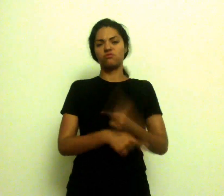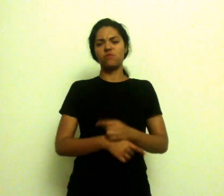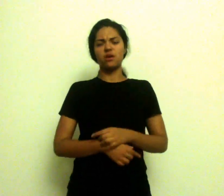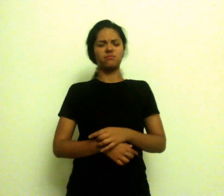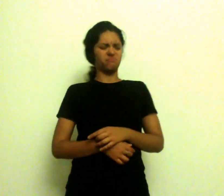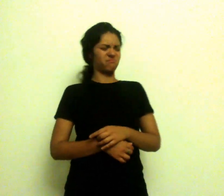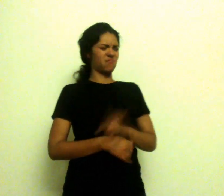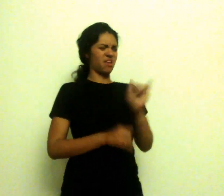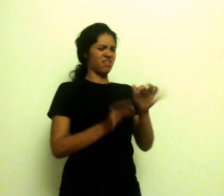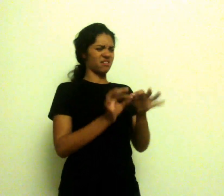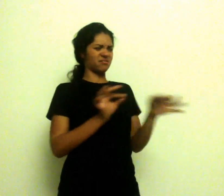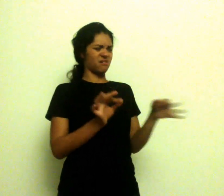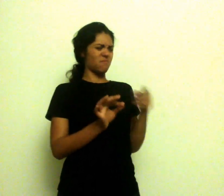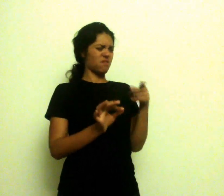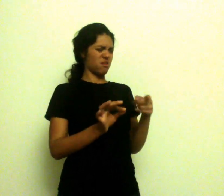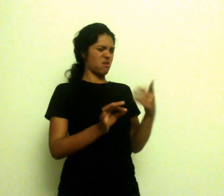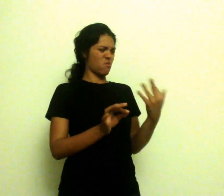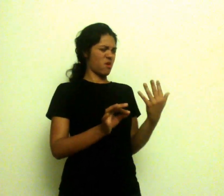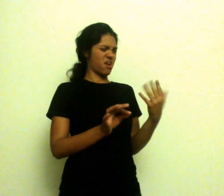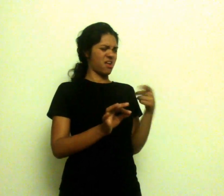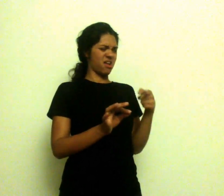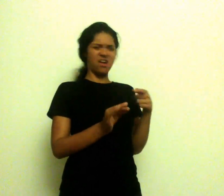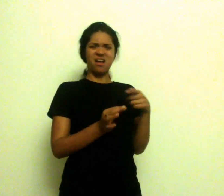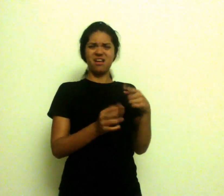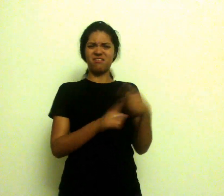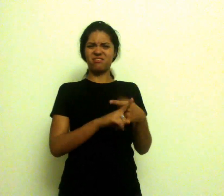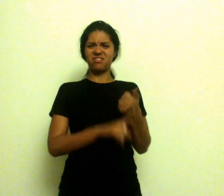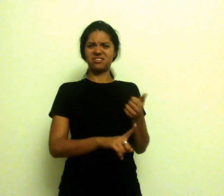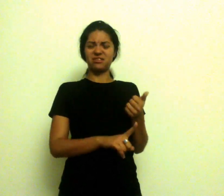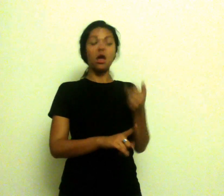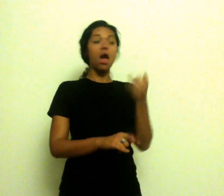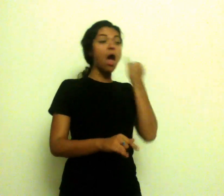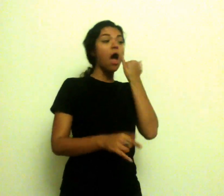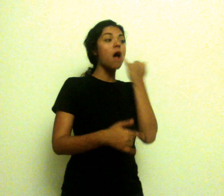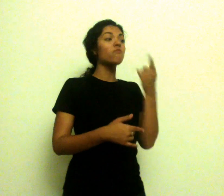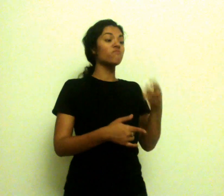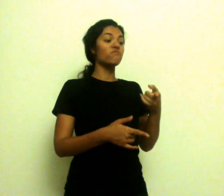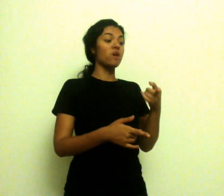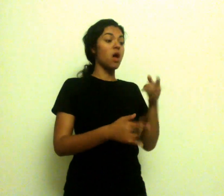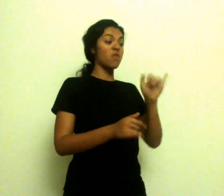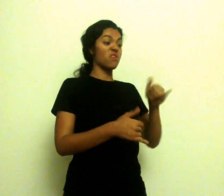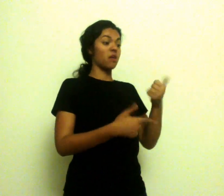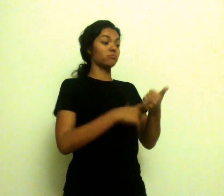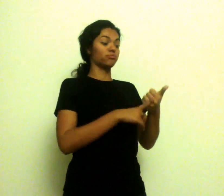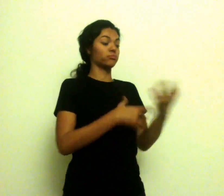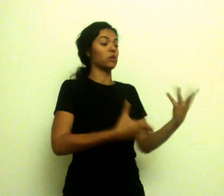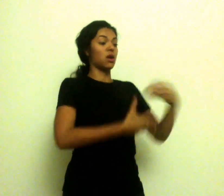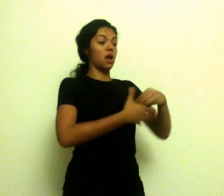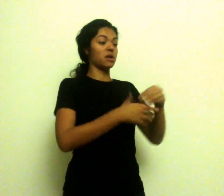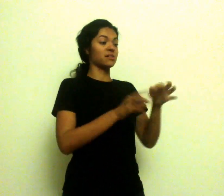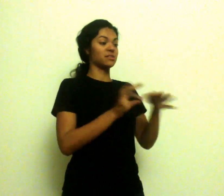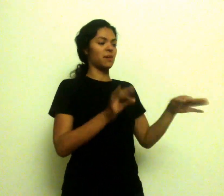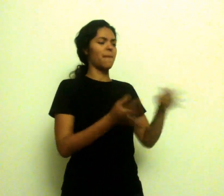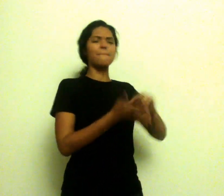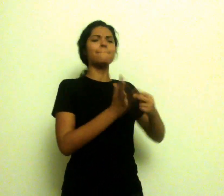If it excludes itself, it's providing for itself a nimbus of positing an absolute while denying they actually exist.